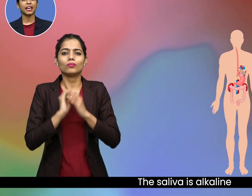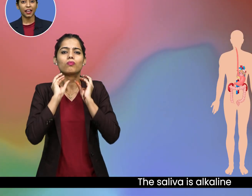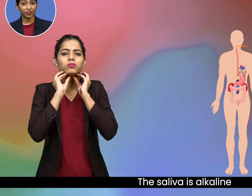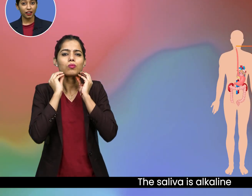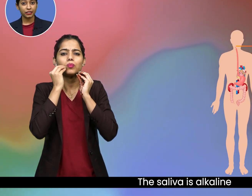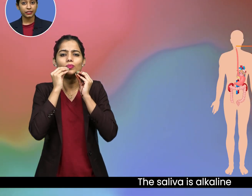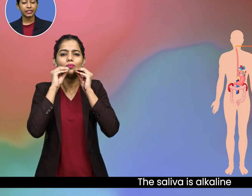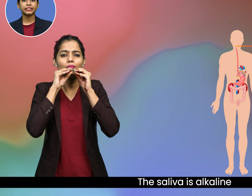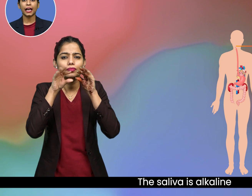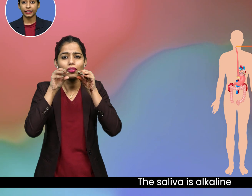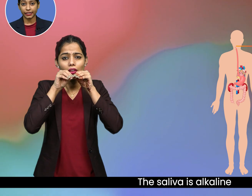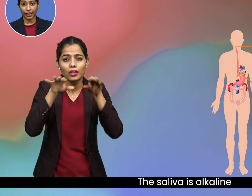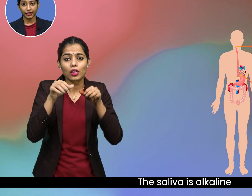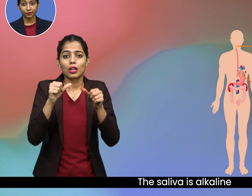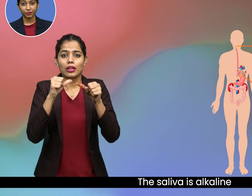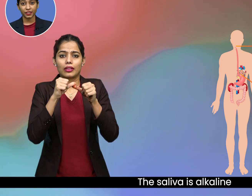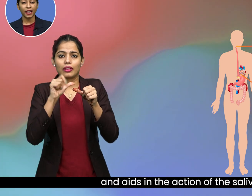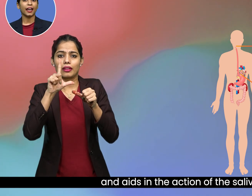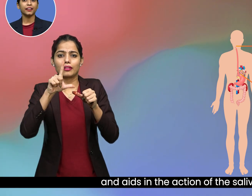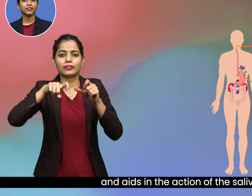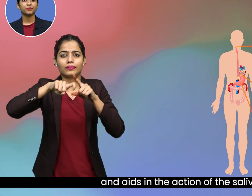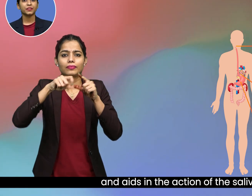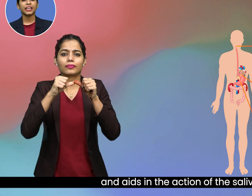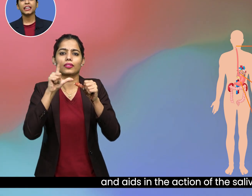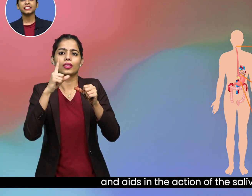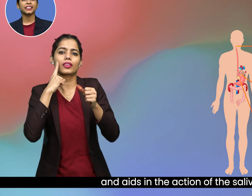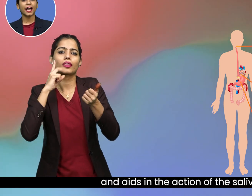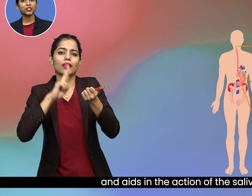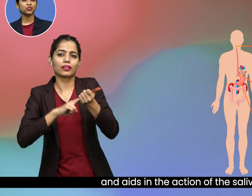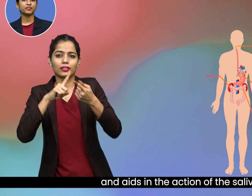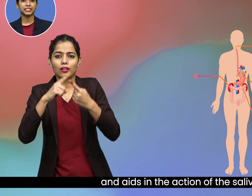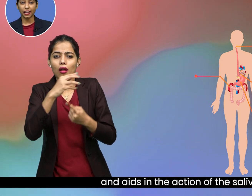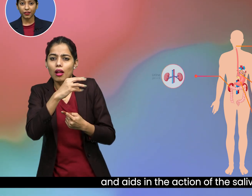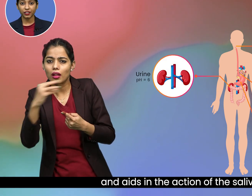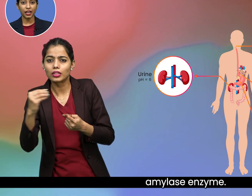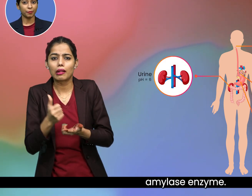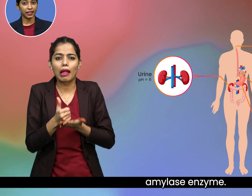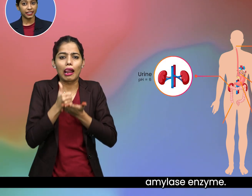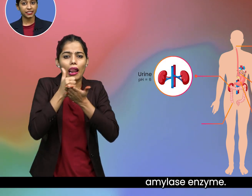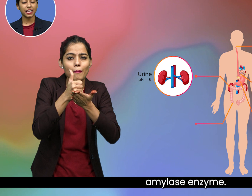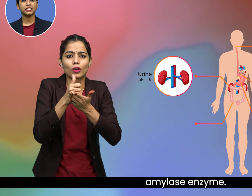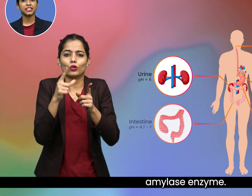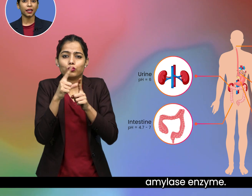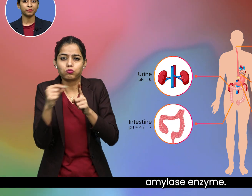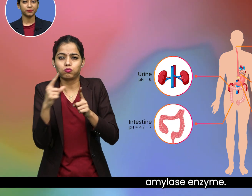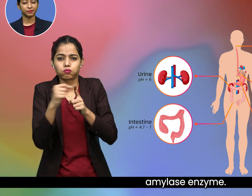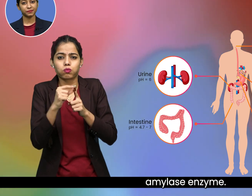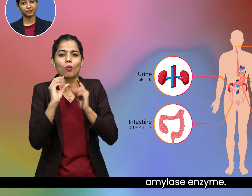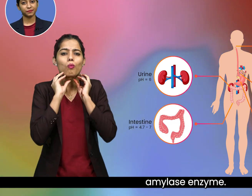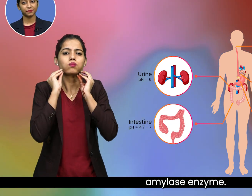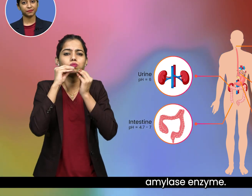The saliva is alkaline and aids in the action of the salivary amylase enzyme.